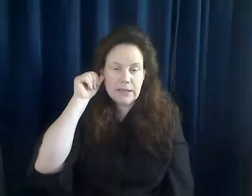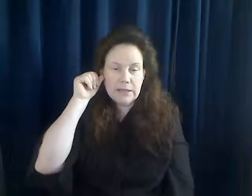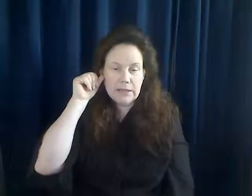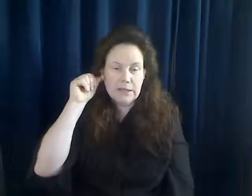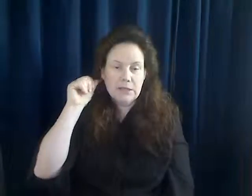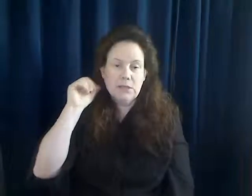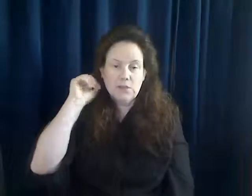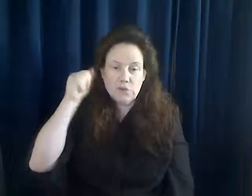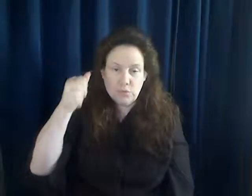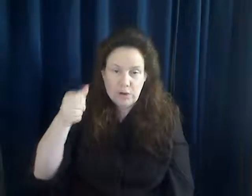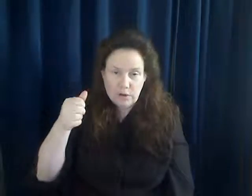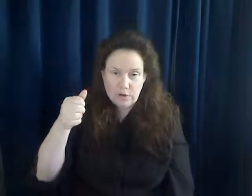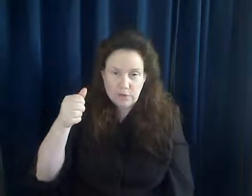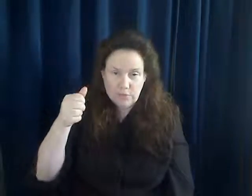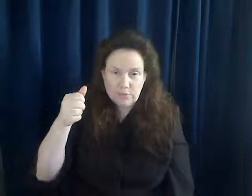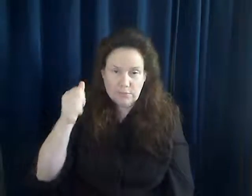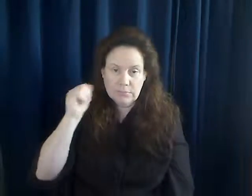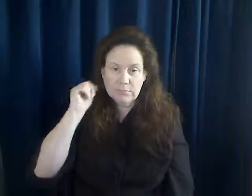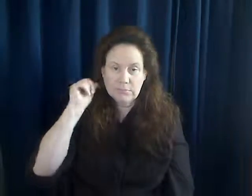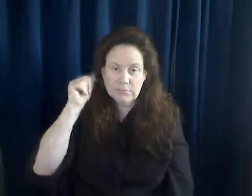yesterday, tomorrow,